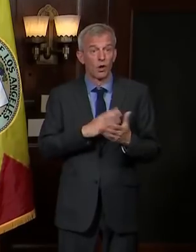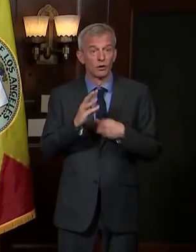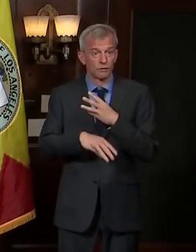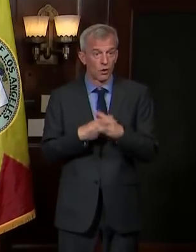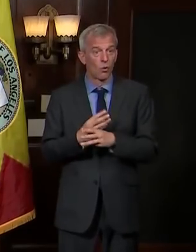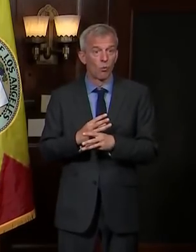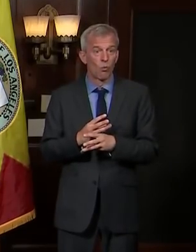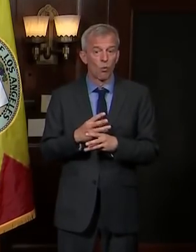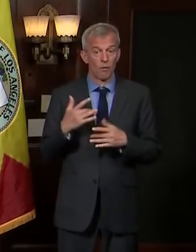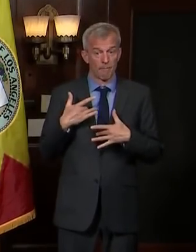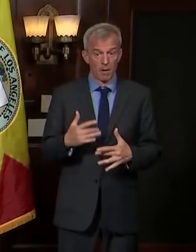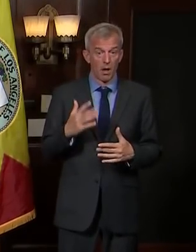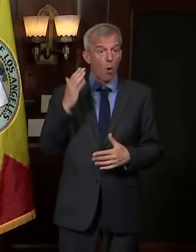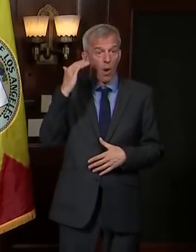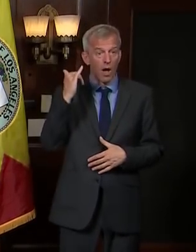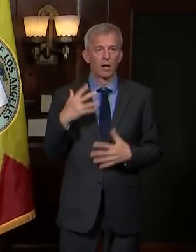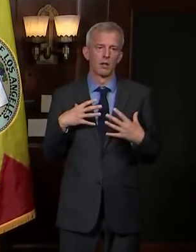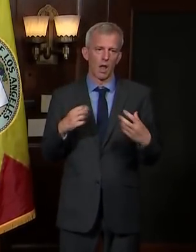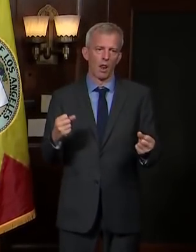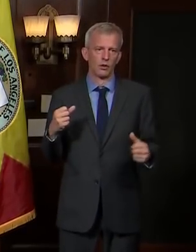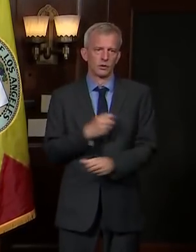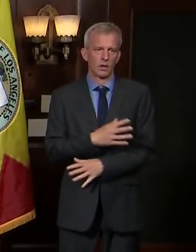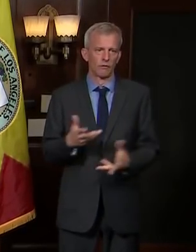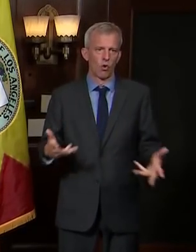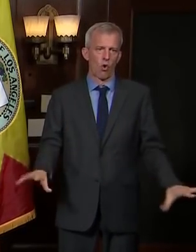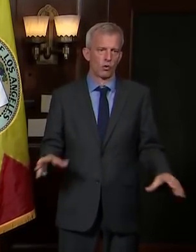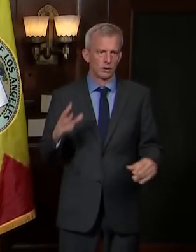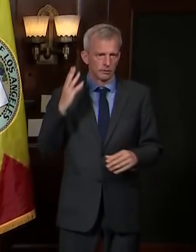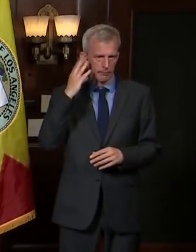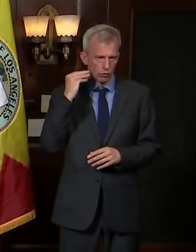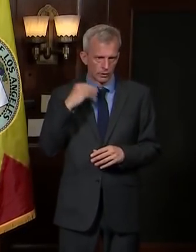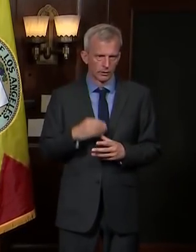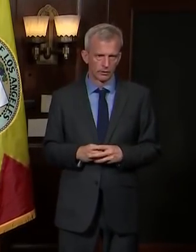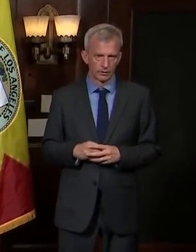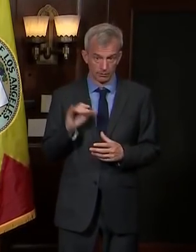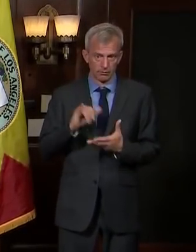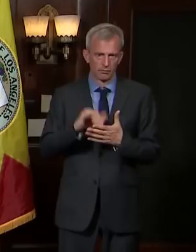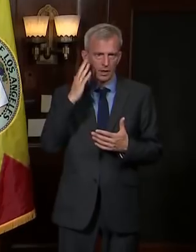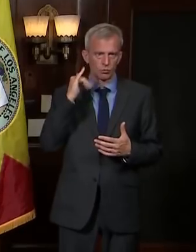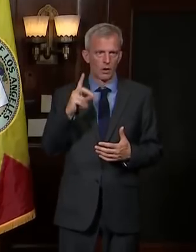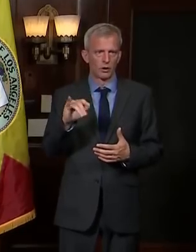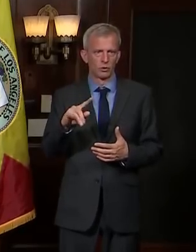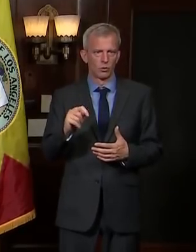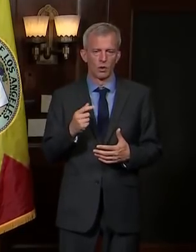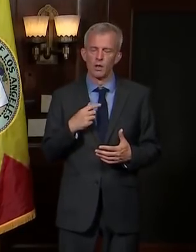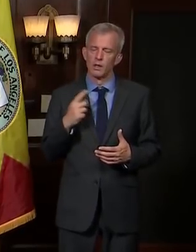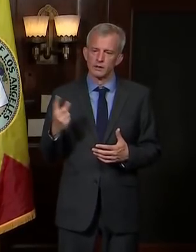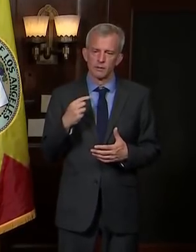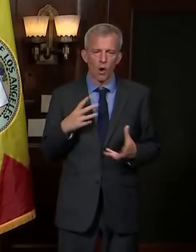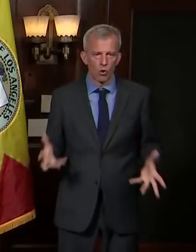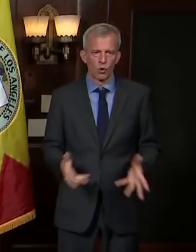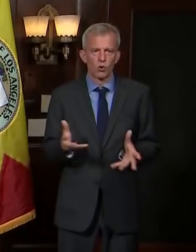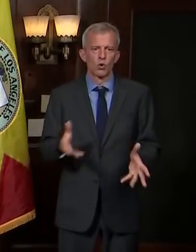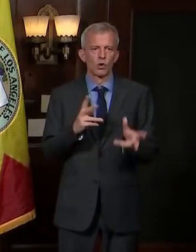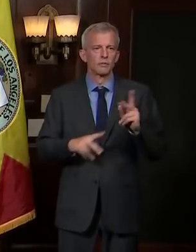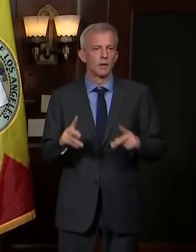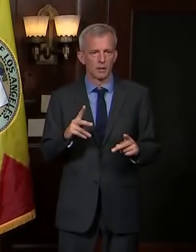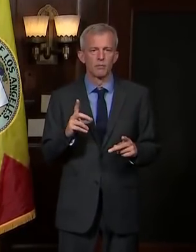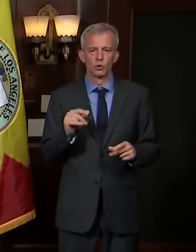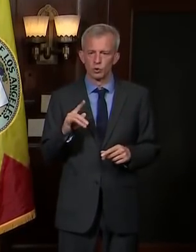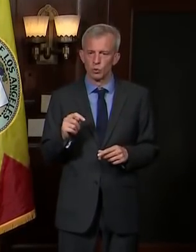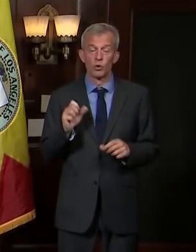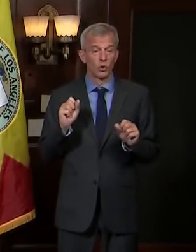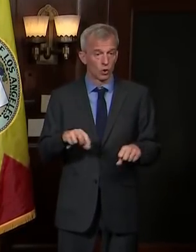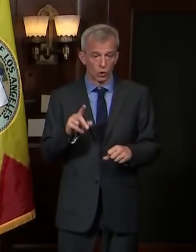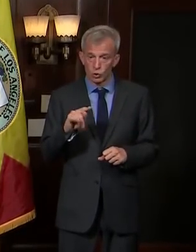of the health scares that they have been through in the past. So this is something that I would encourage people to do. It's something you can do at